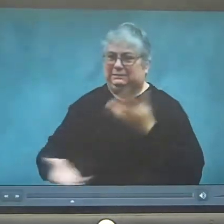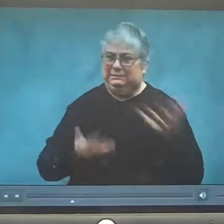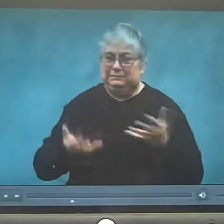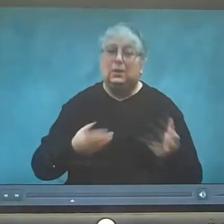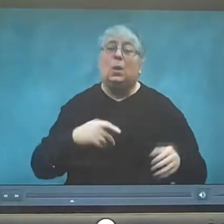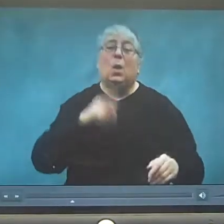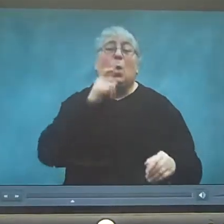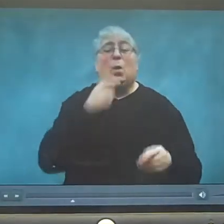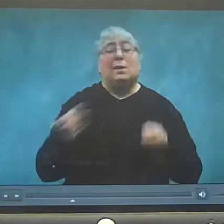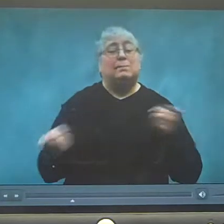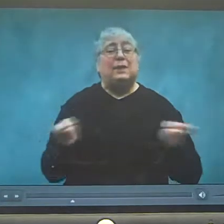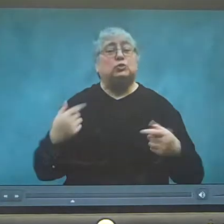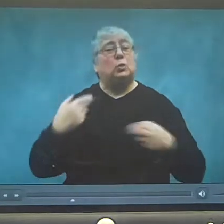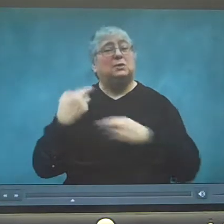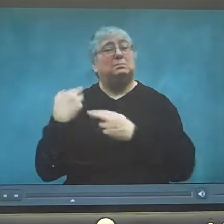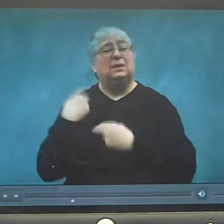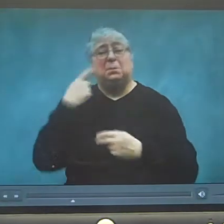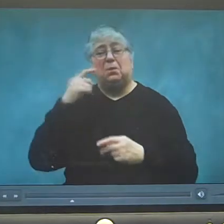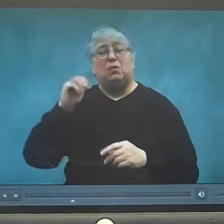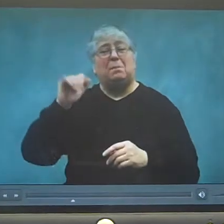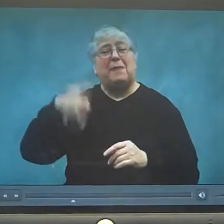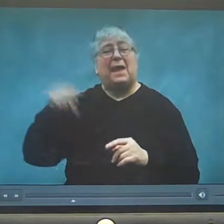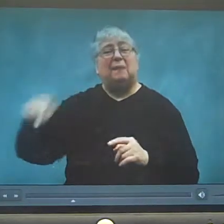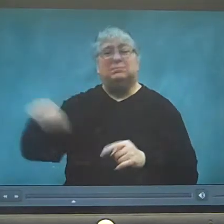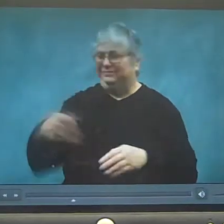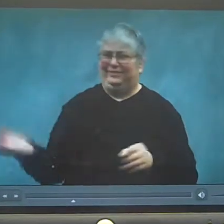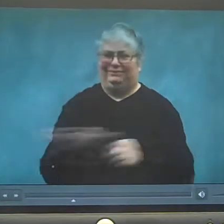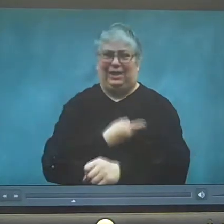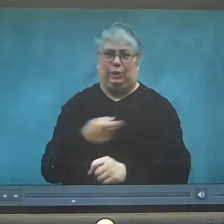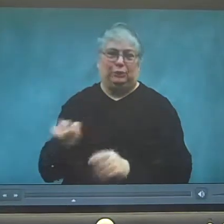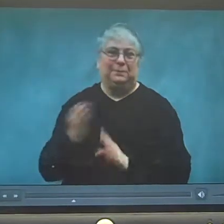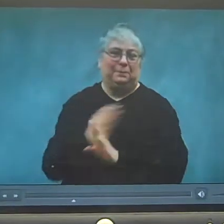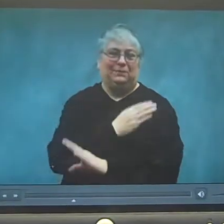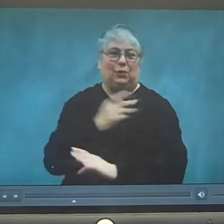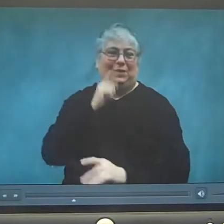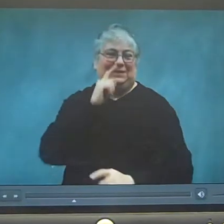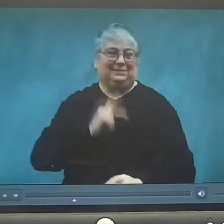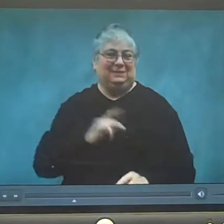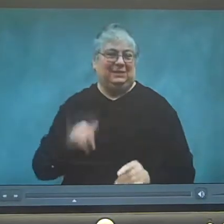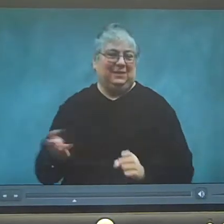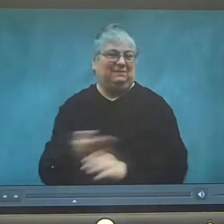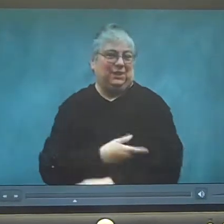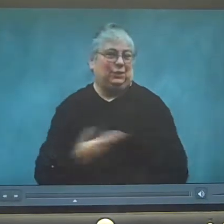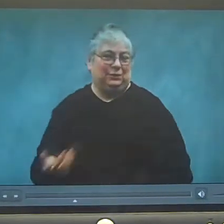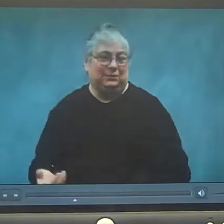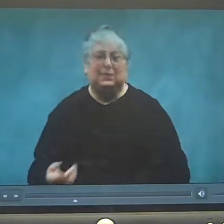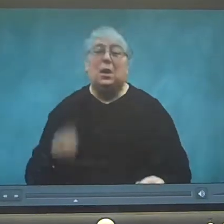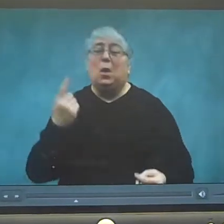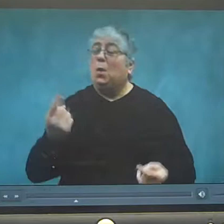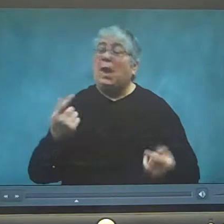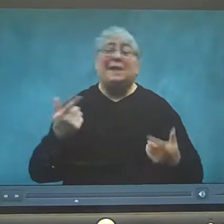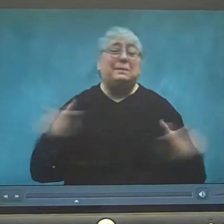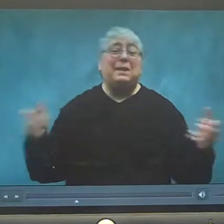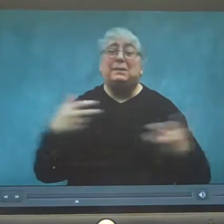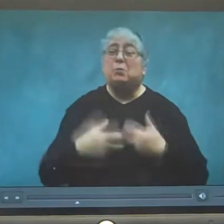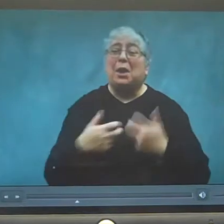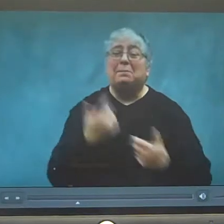he fixed the situation. The manager who was actually in charge of creating this app, Timothy, actually